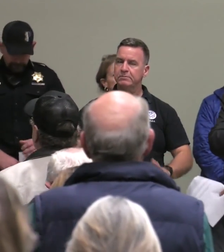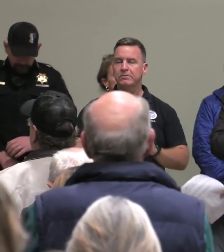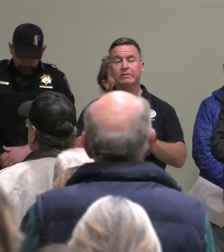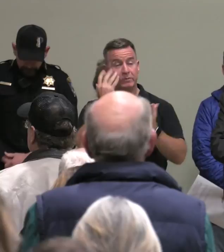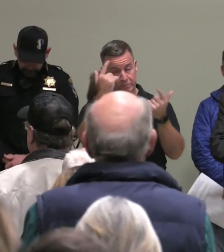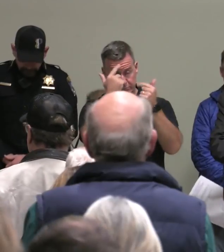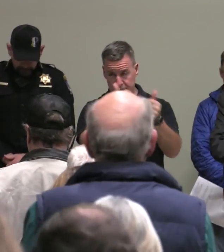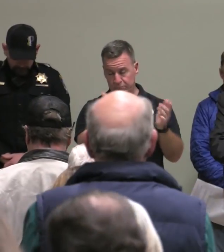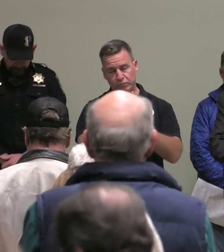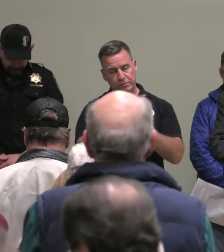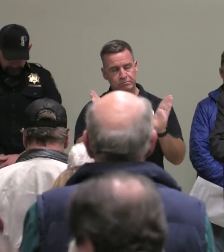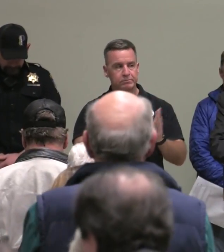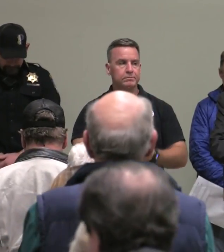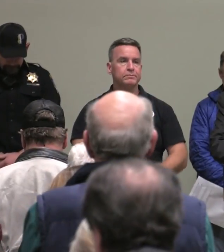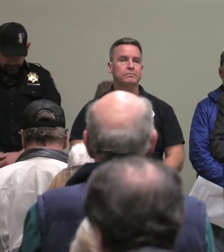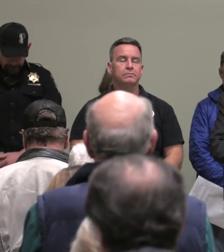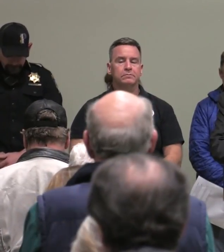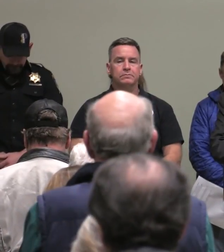if you will.